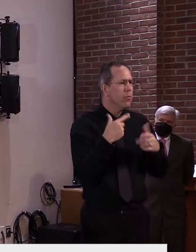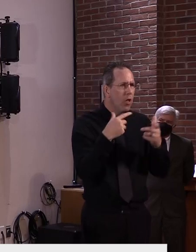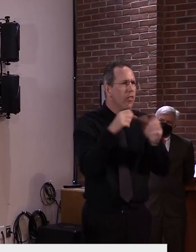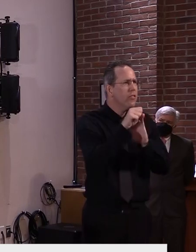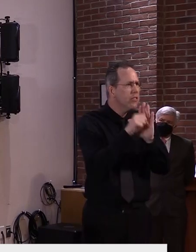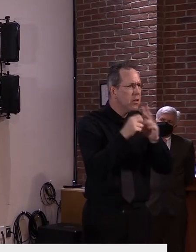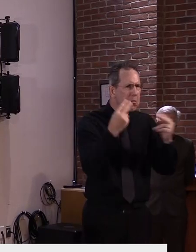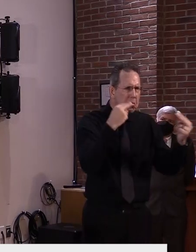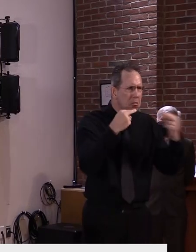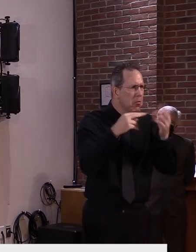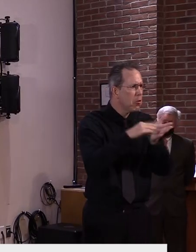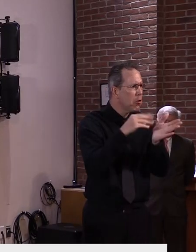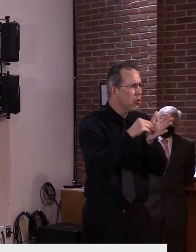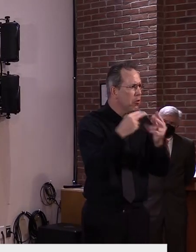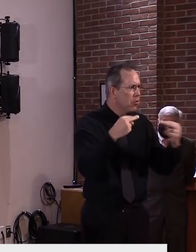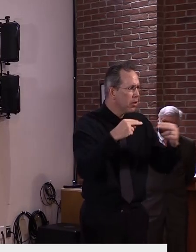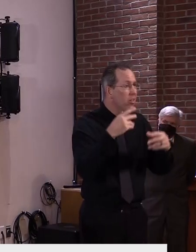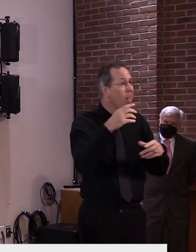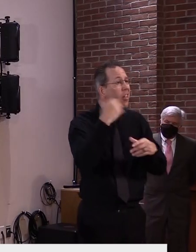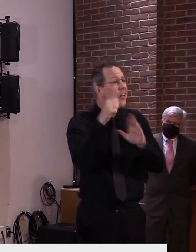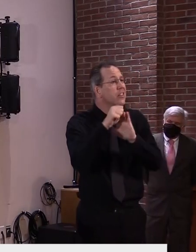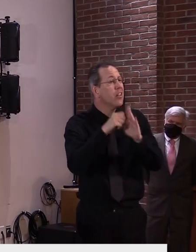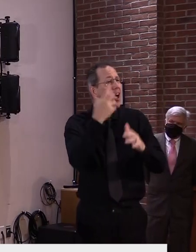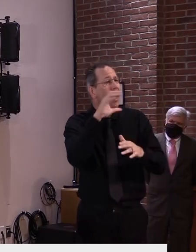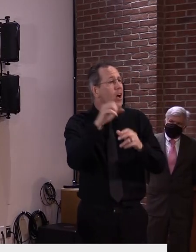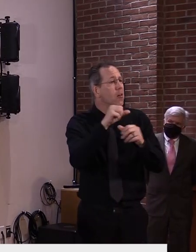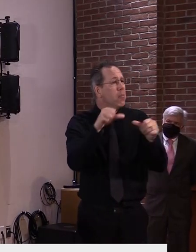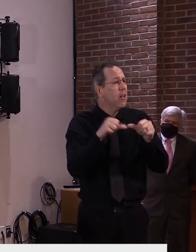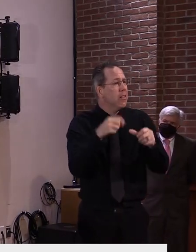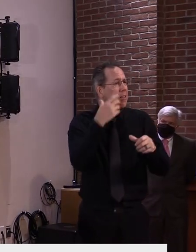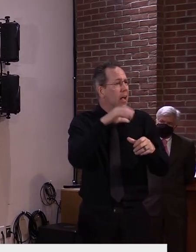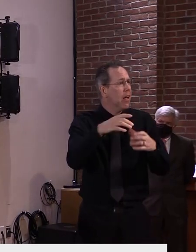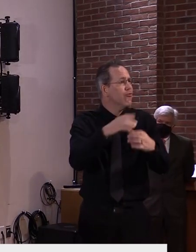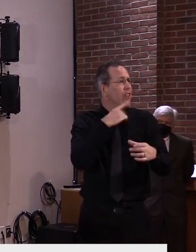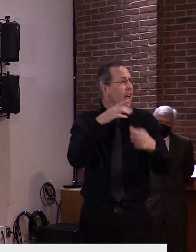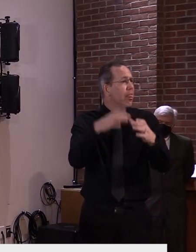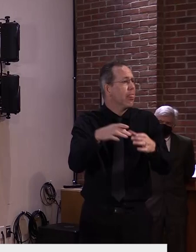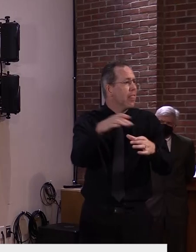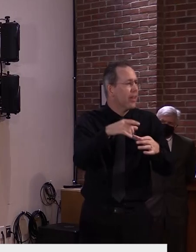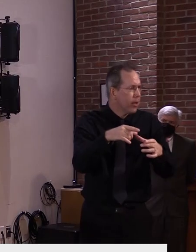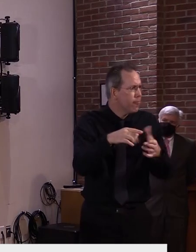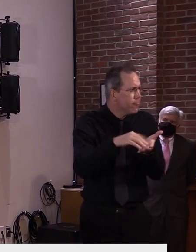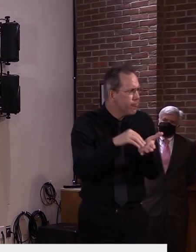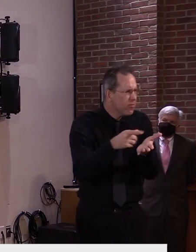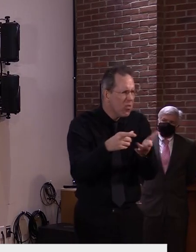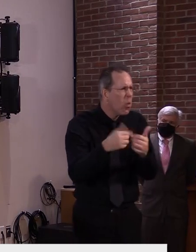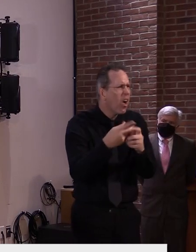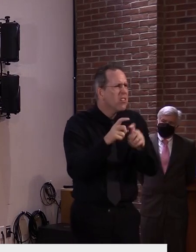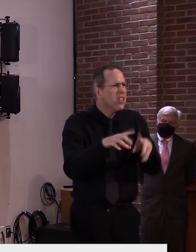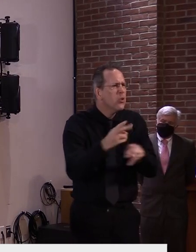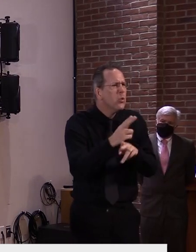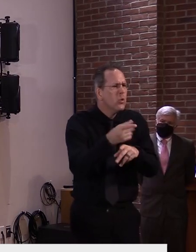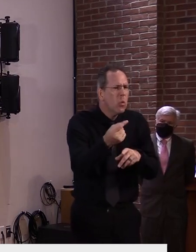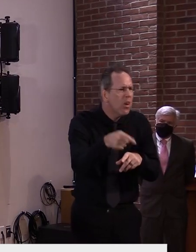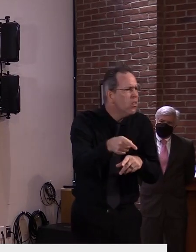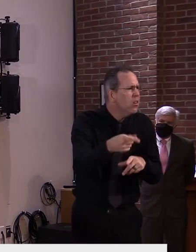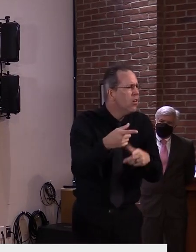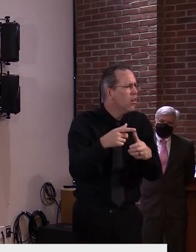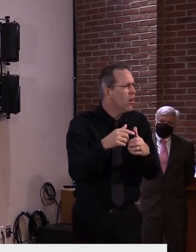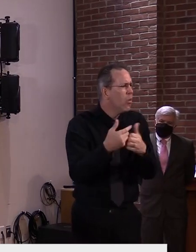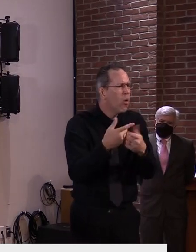these machines. Not meaning these are no good, just meaning that we'll learn where the Achilles heel really